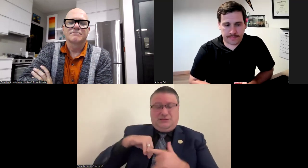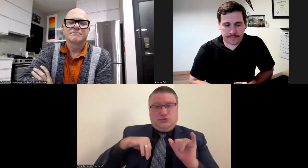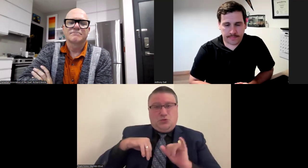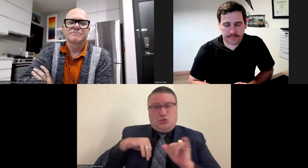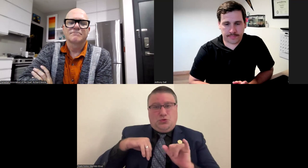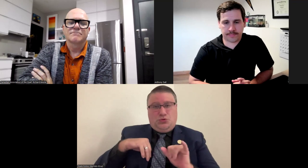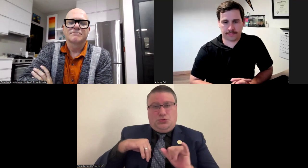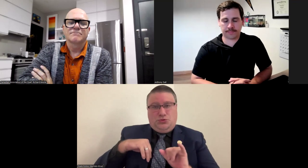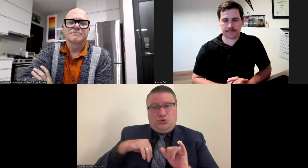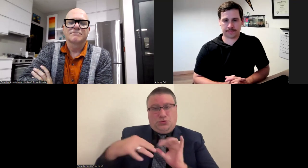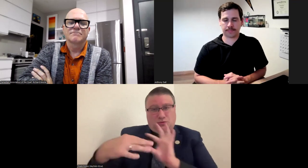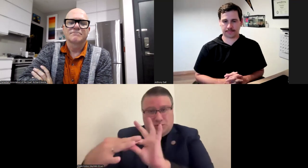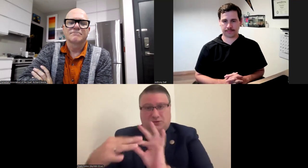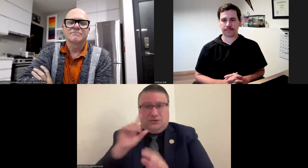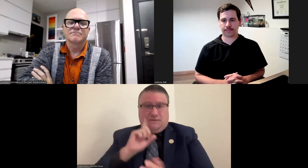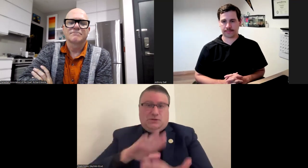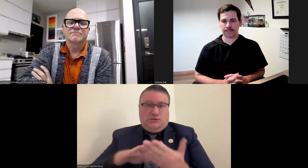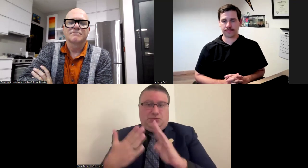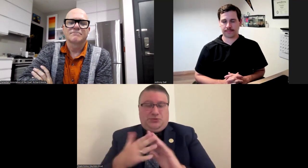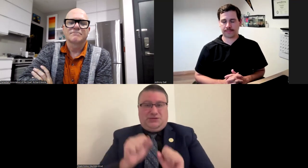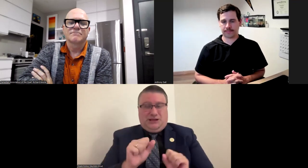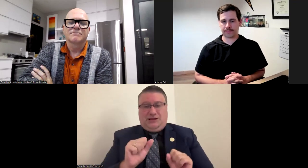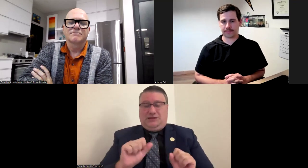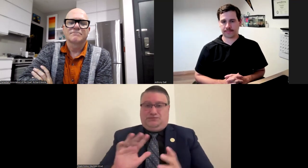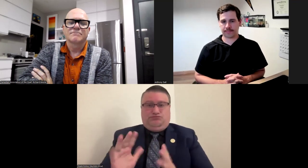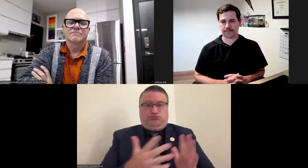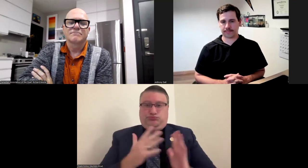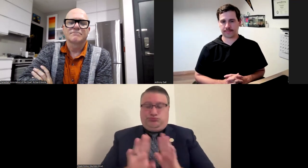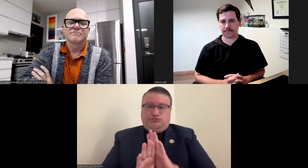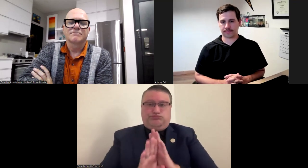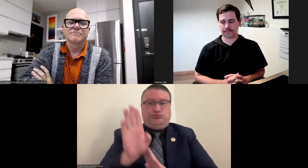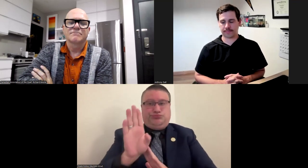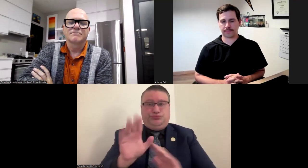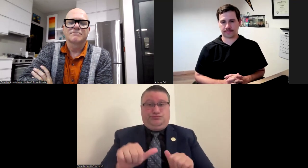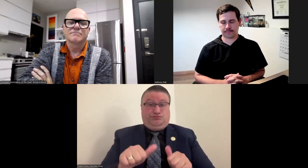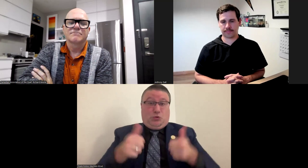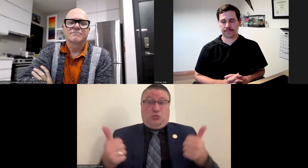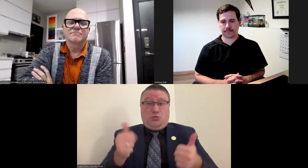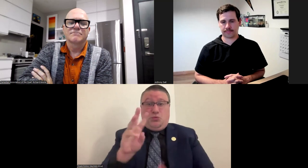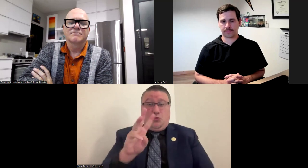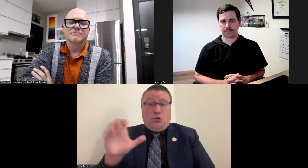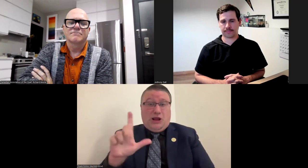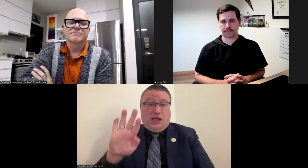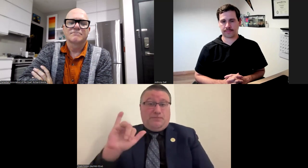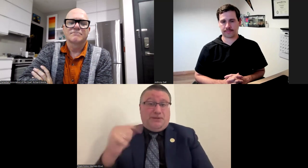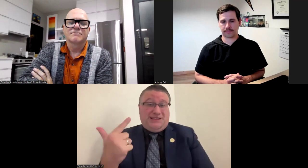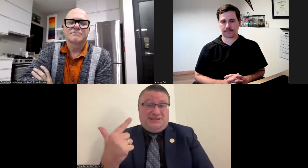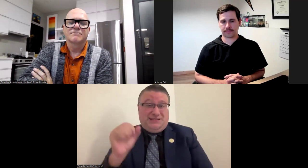to sign language and have access to culture as well, because that's those two things are interconnected. And we really want to see